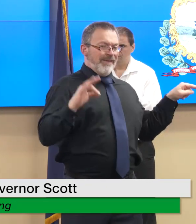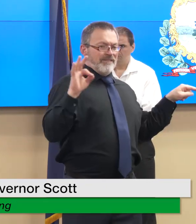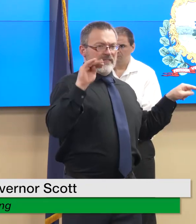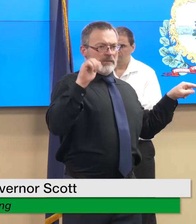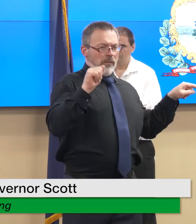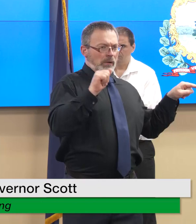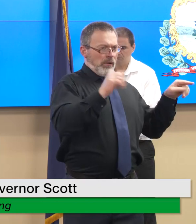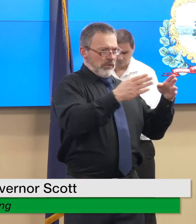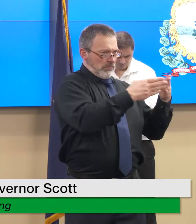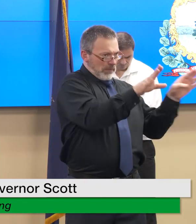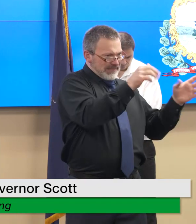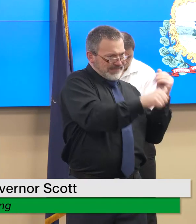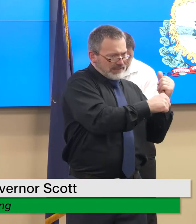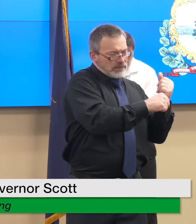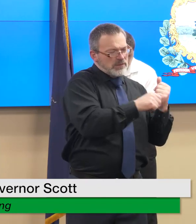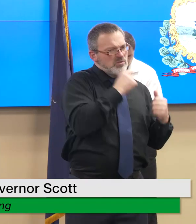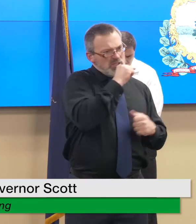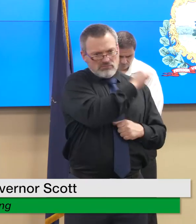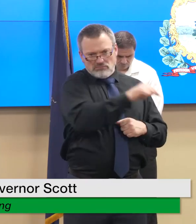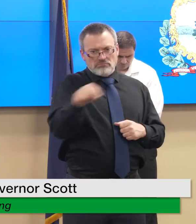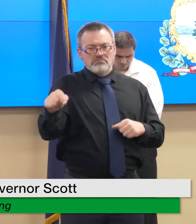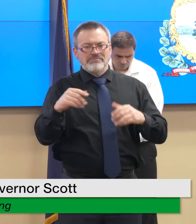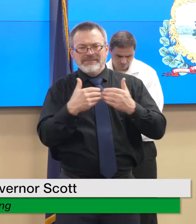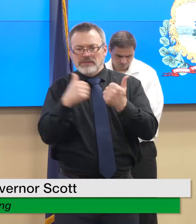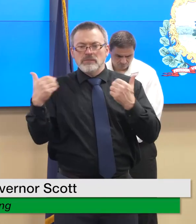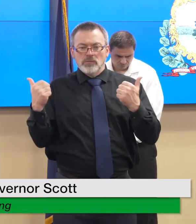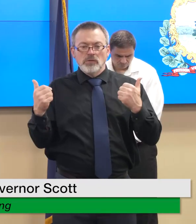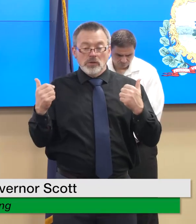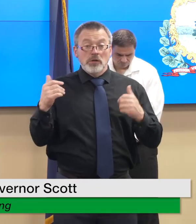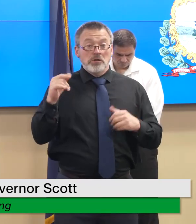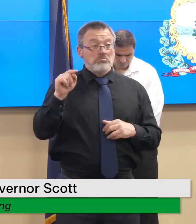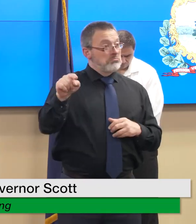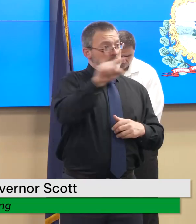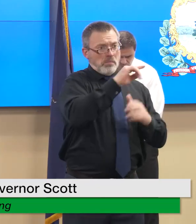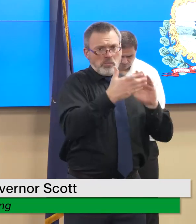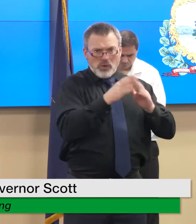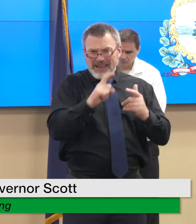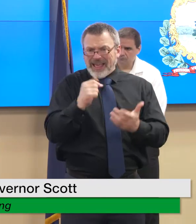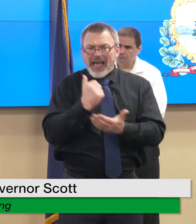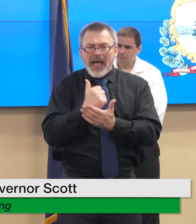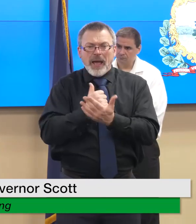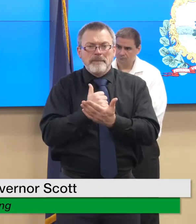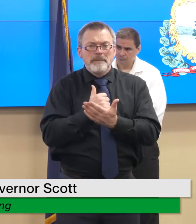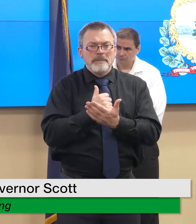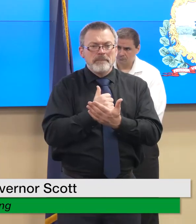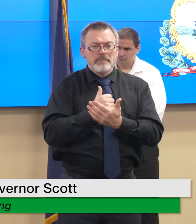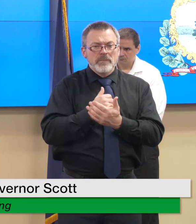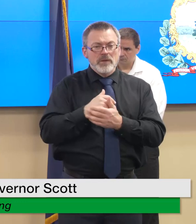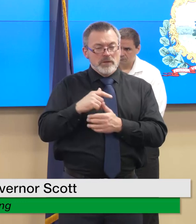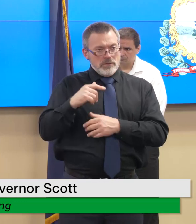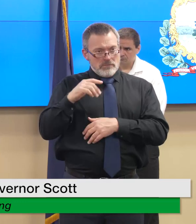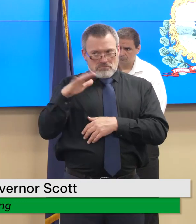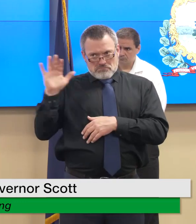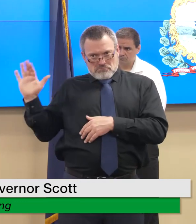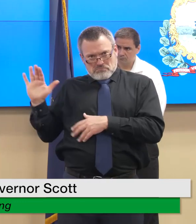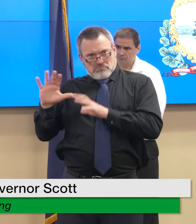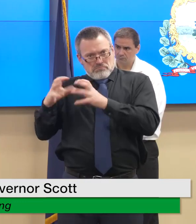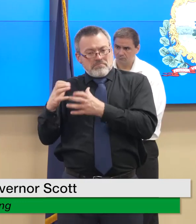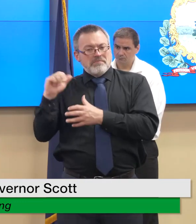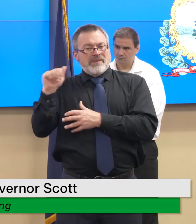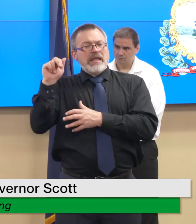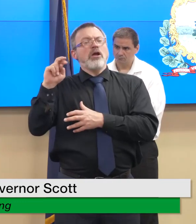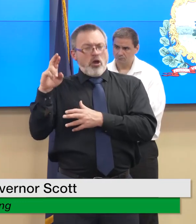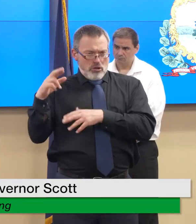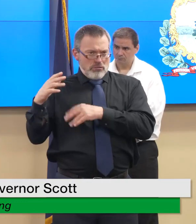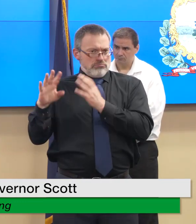need help with the National Flood Insurance Program, there are floodplain managers at the Agency of Natural Resources who are available